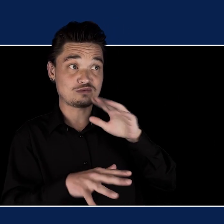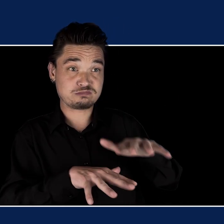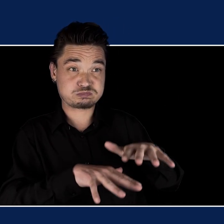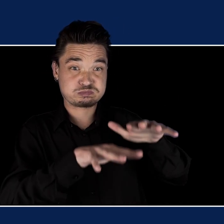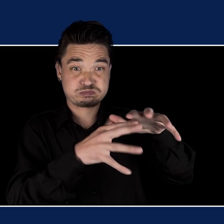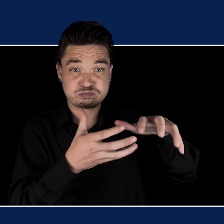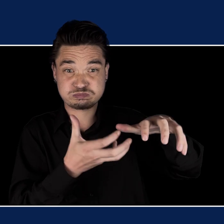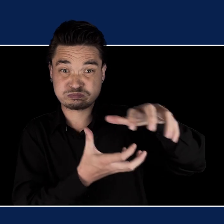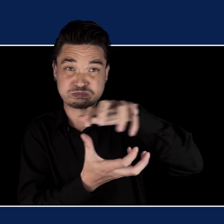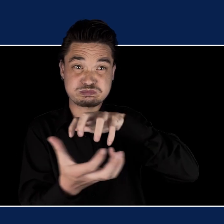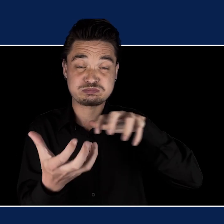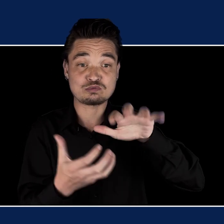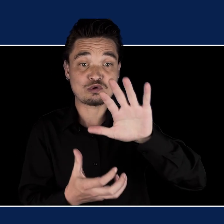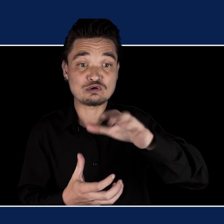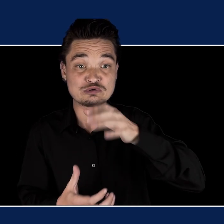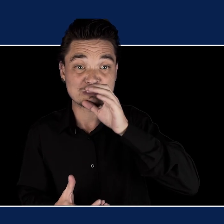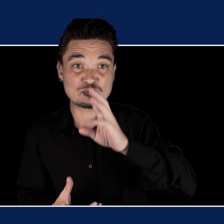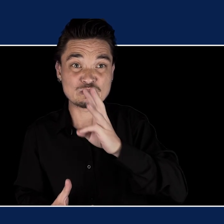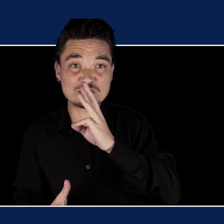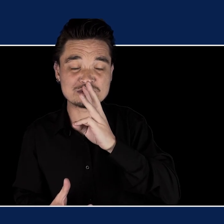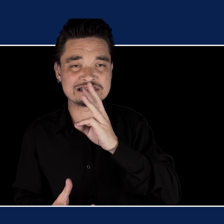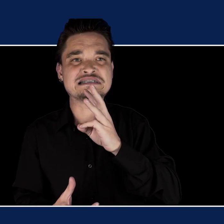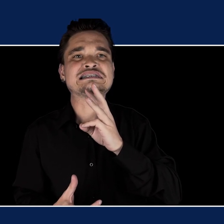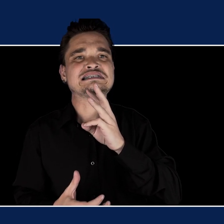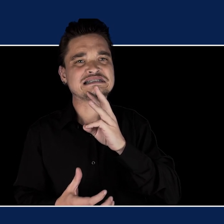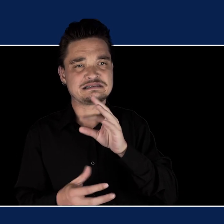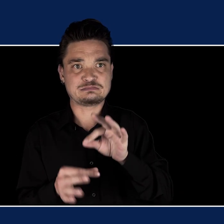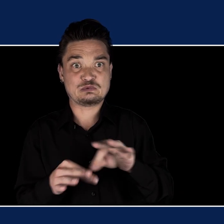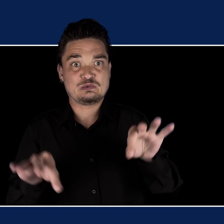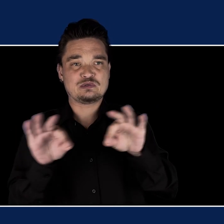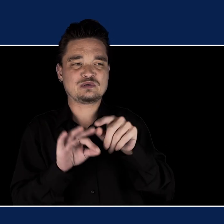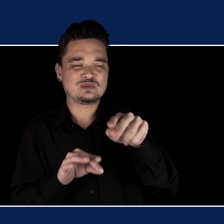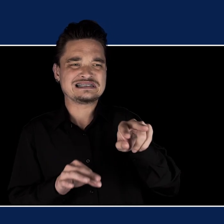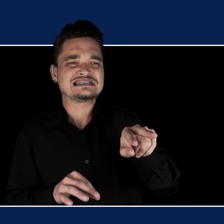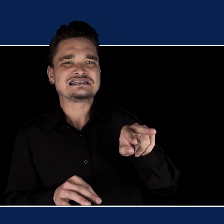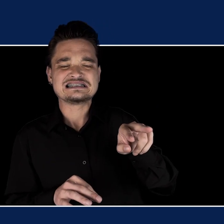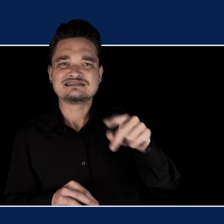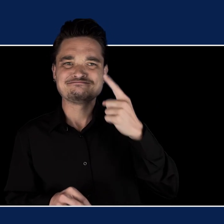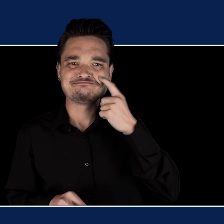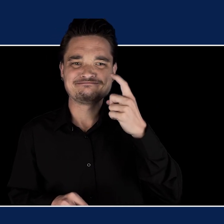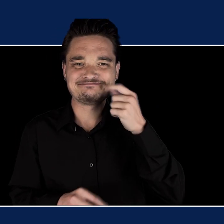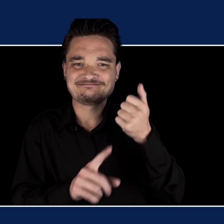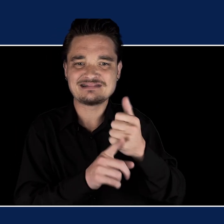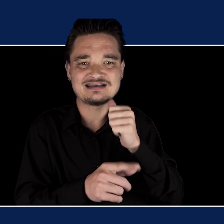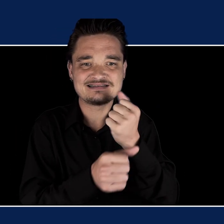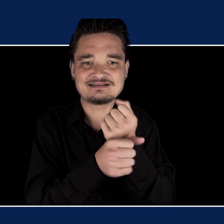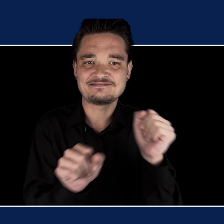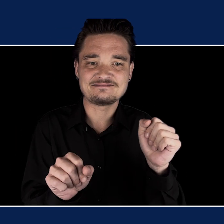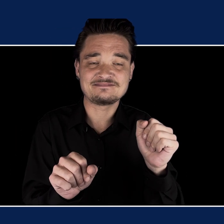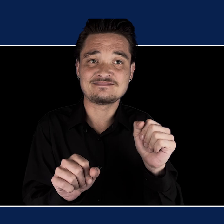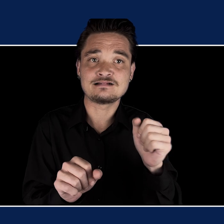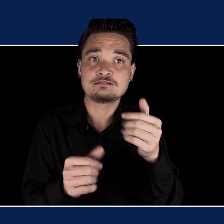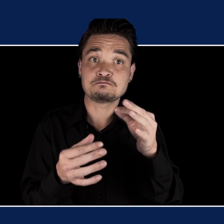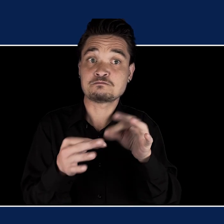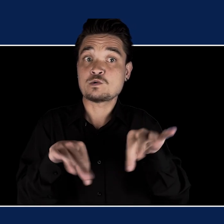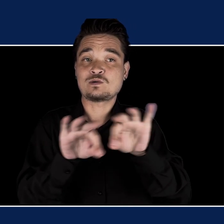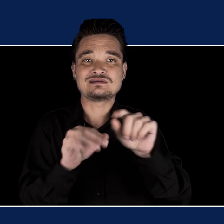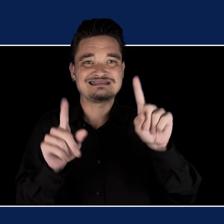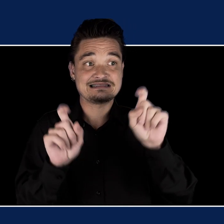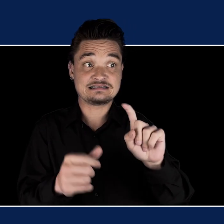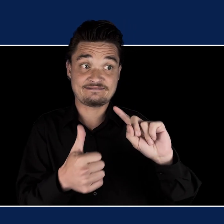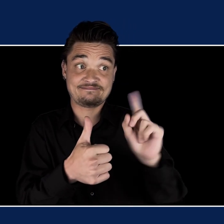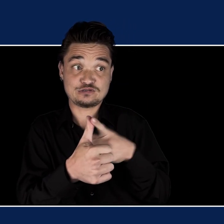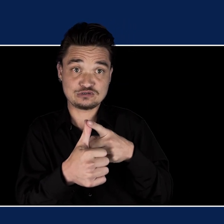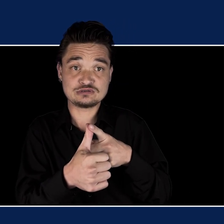assume your drinking water is contaminated. Don't use it until you test it and know it is safe. If your well or spring